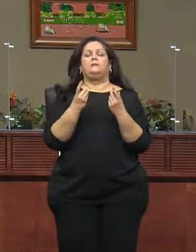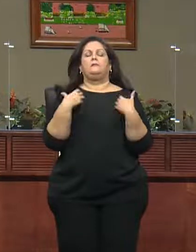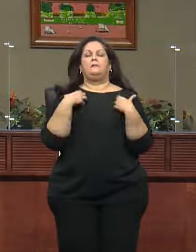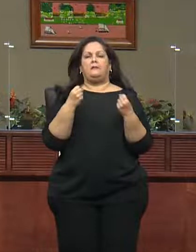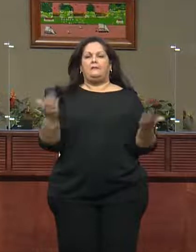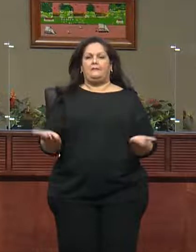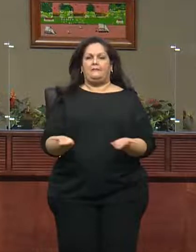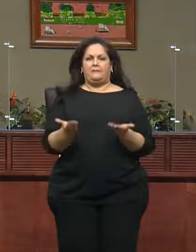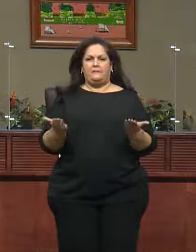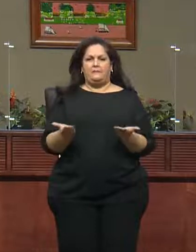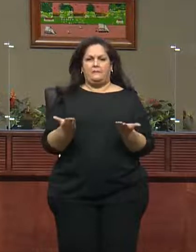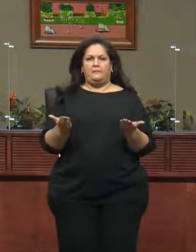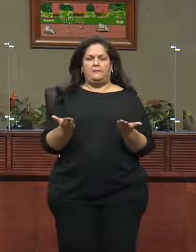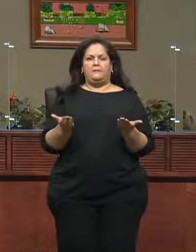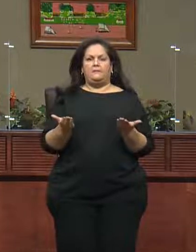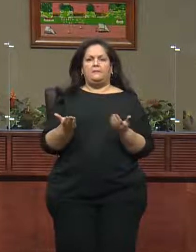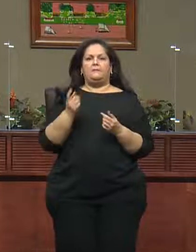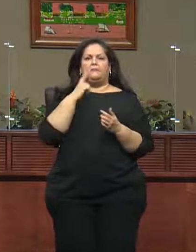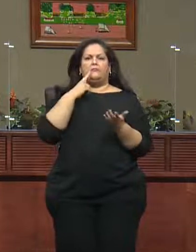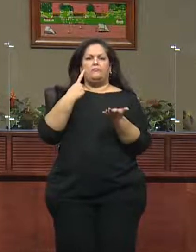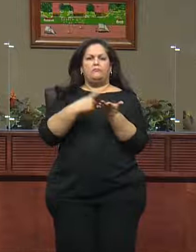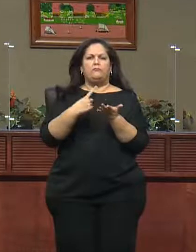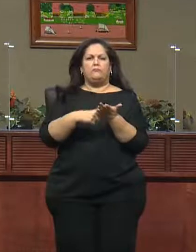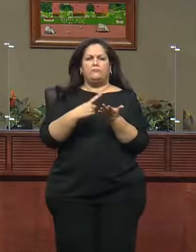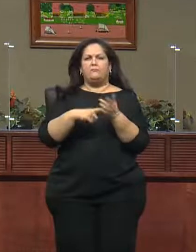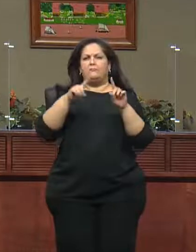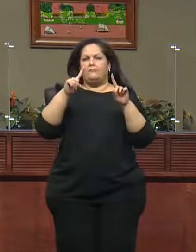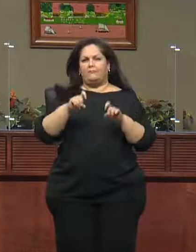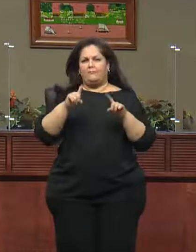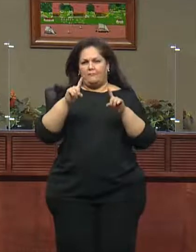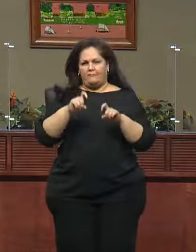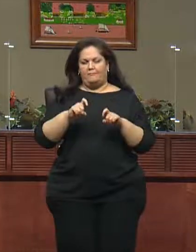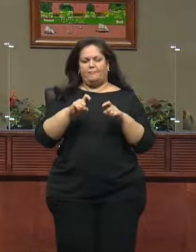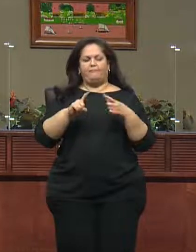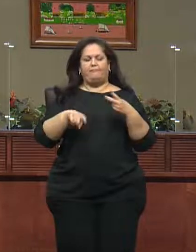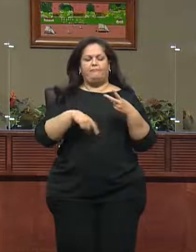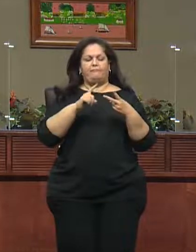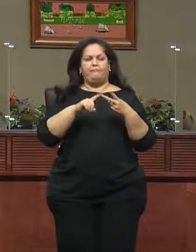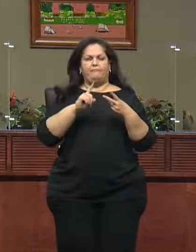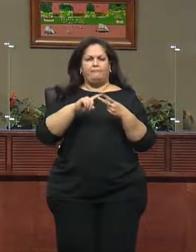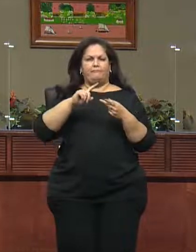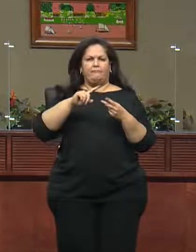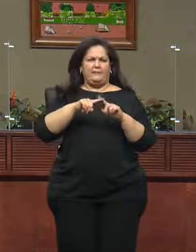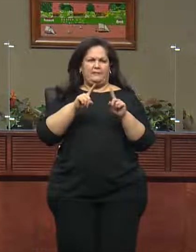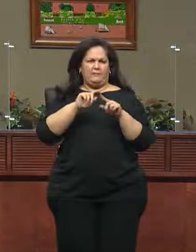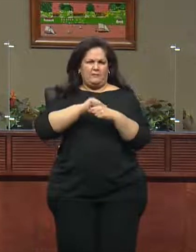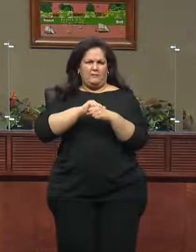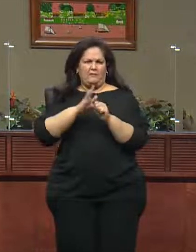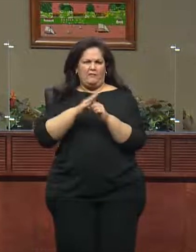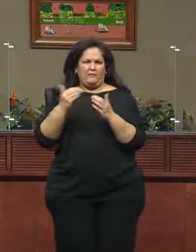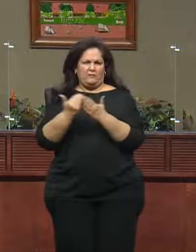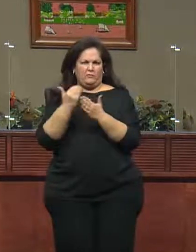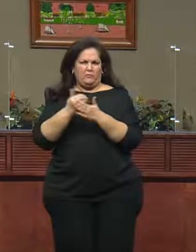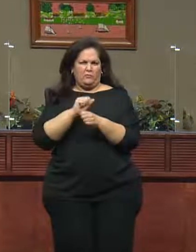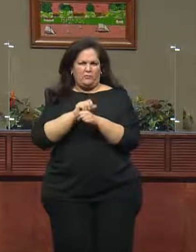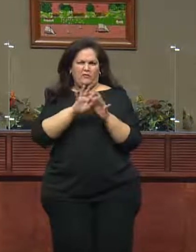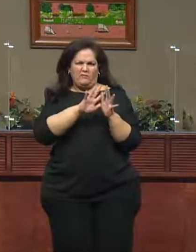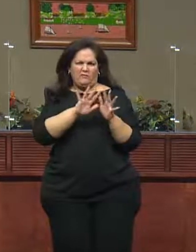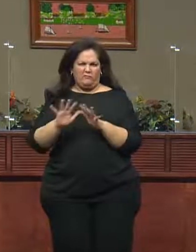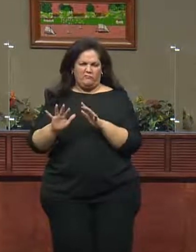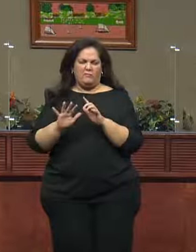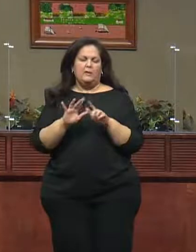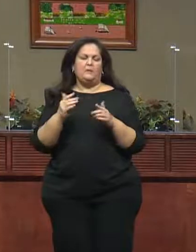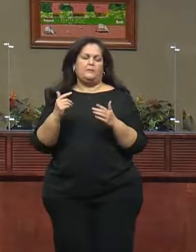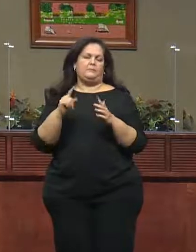here to discuss testing, the variants, and other vaccination details. We begin with Mayor Demings. Mayor?